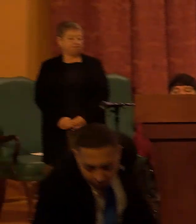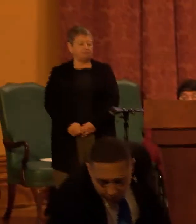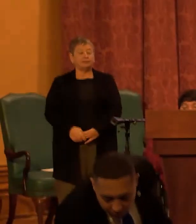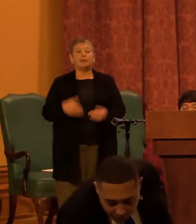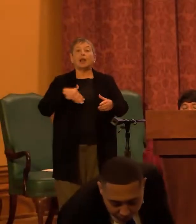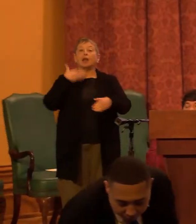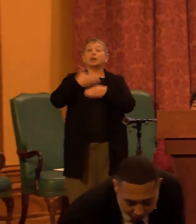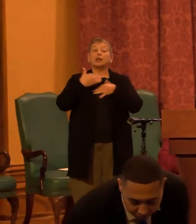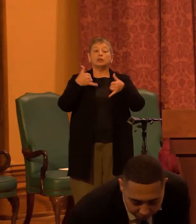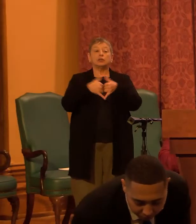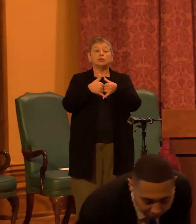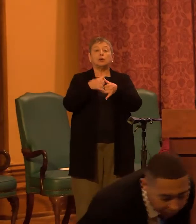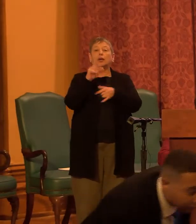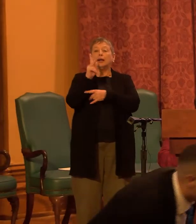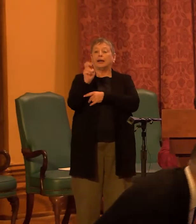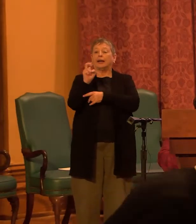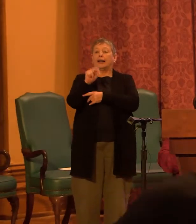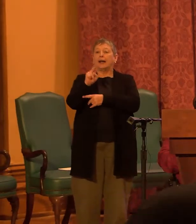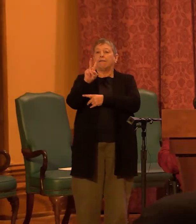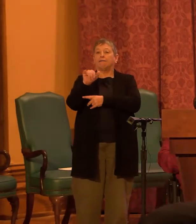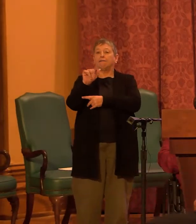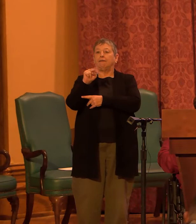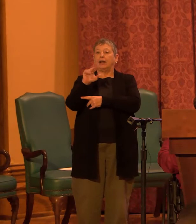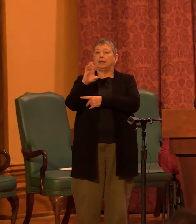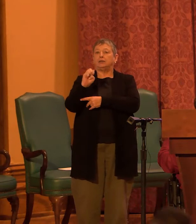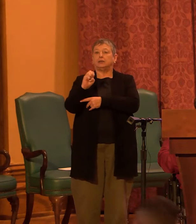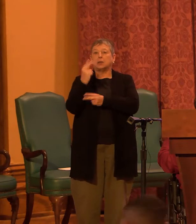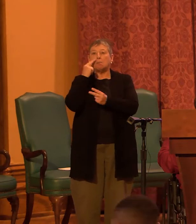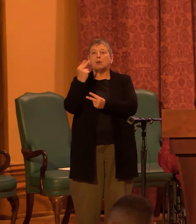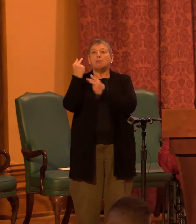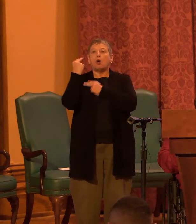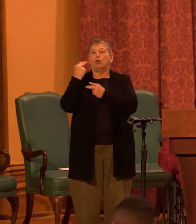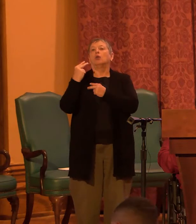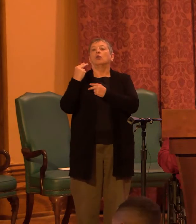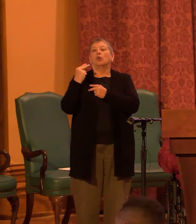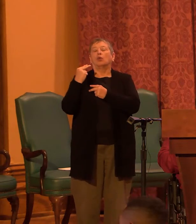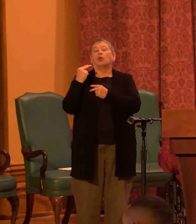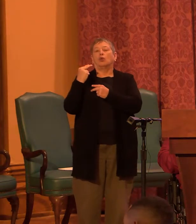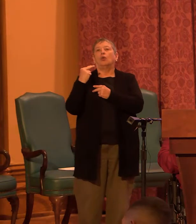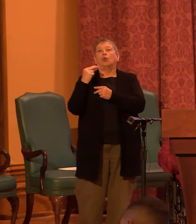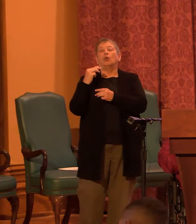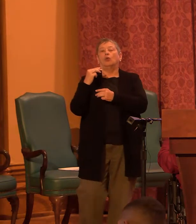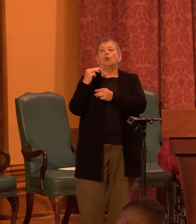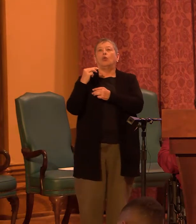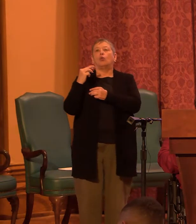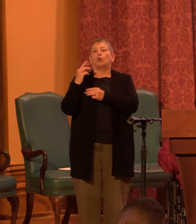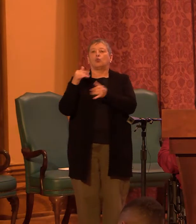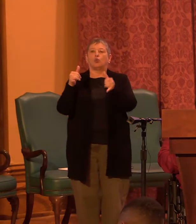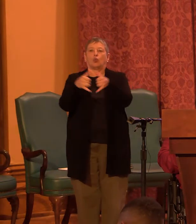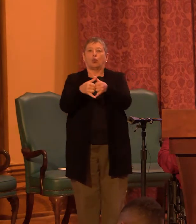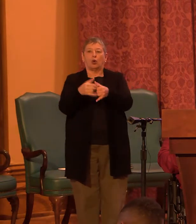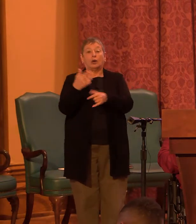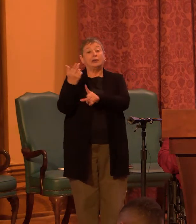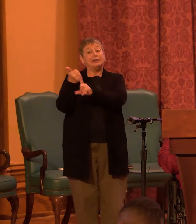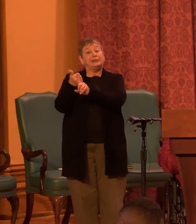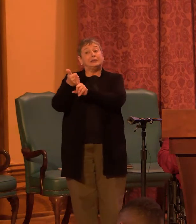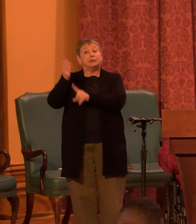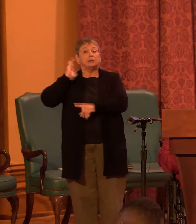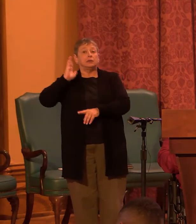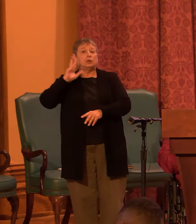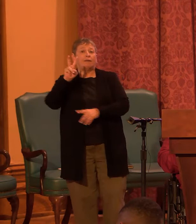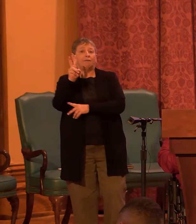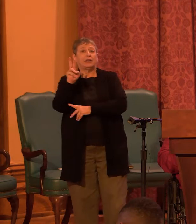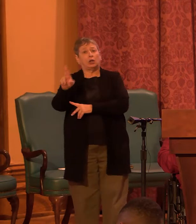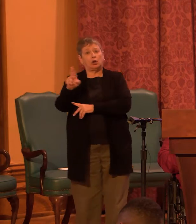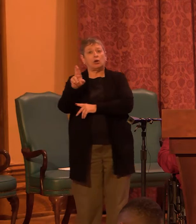Our next award is the Ken Vance Memorial Award. Ken Vance was a rehabilitation counselor who touched lives